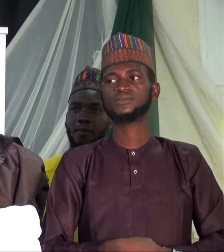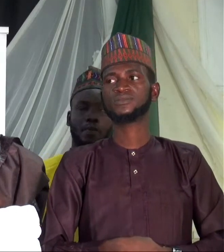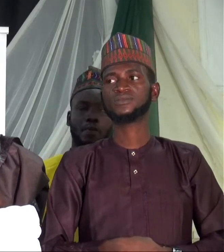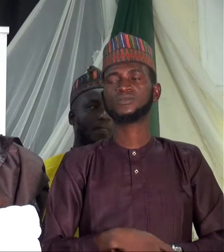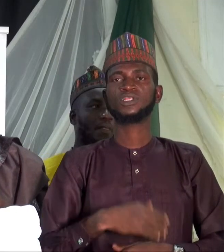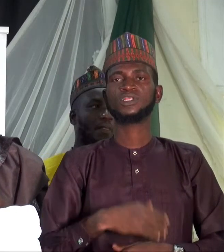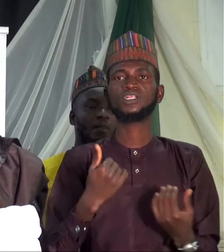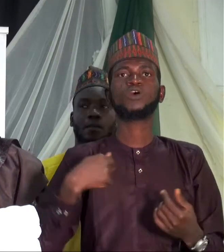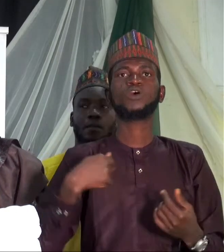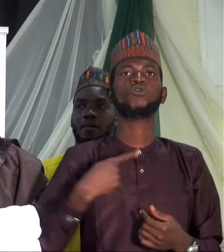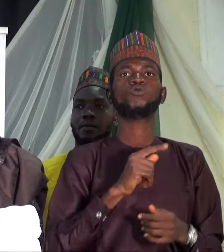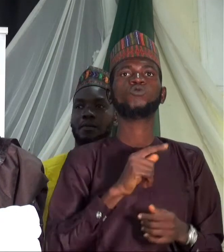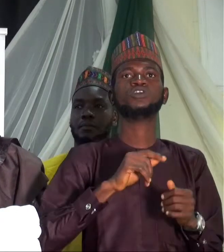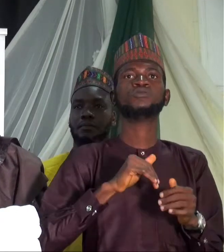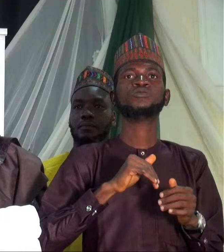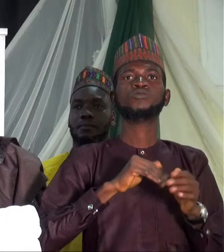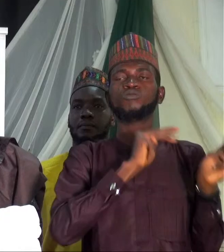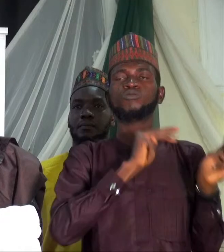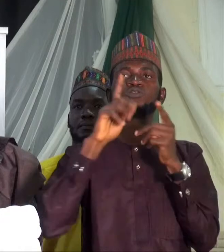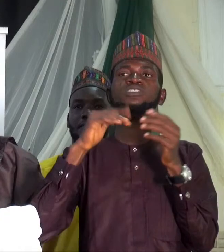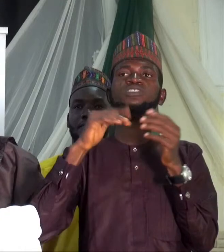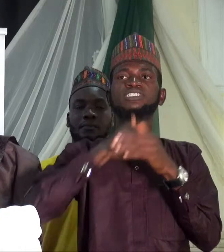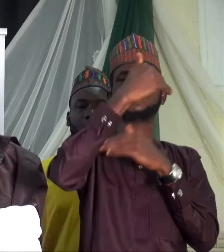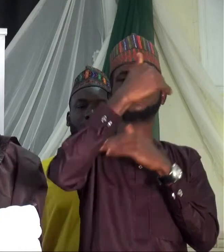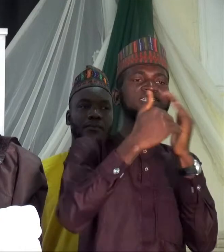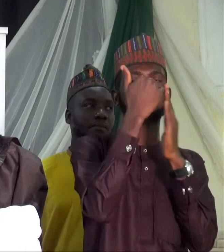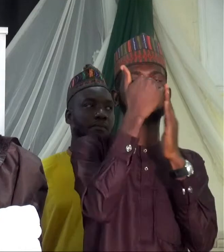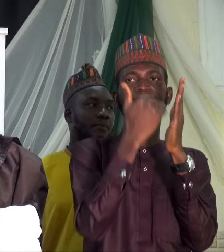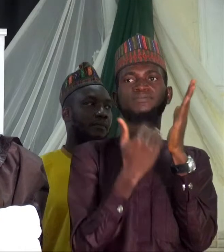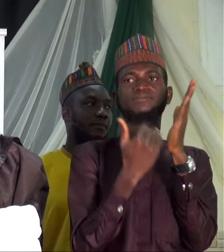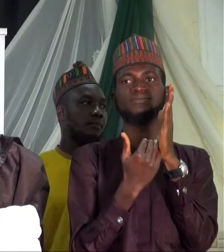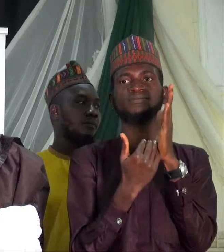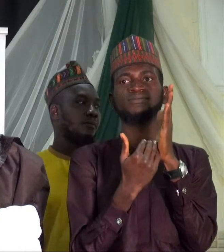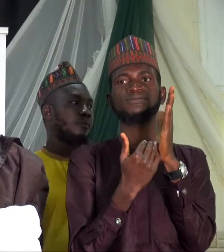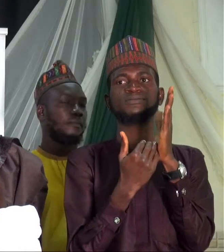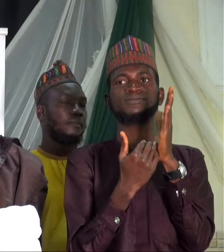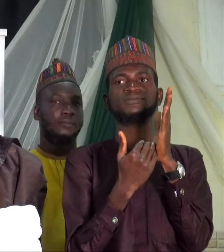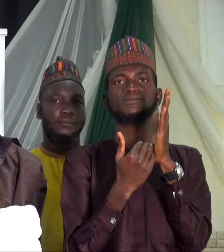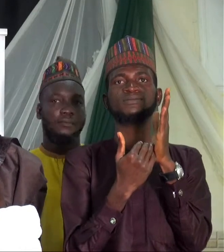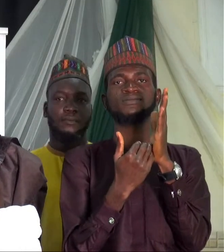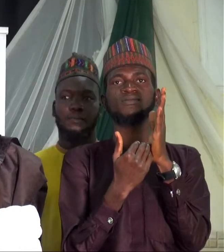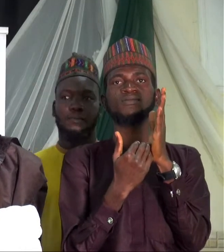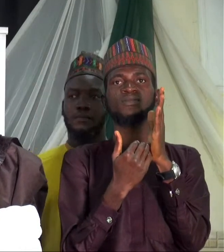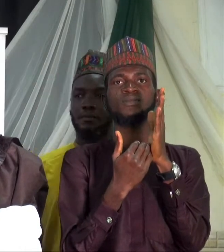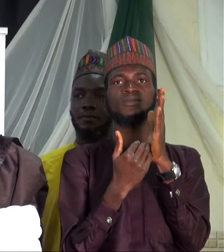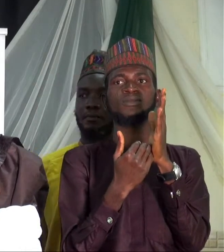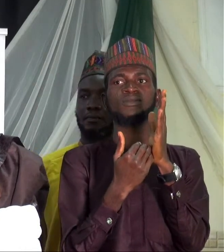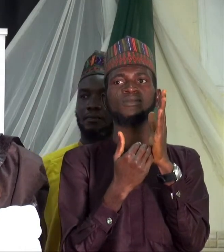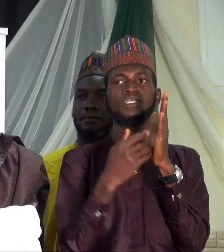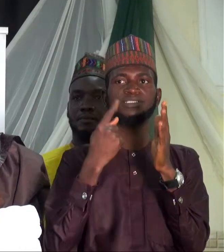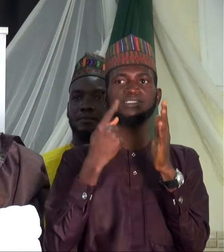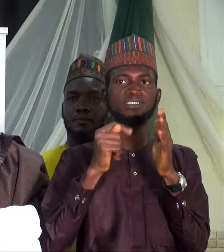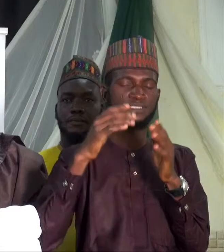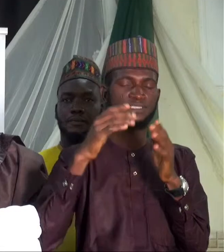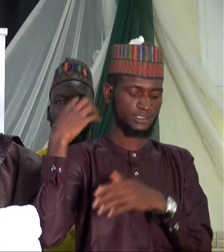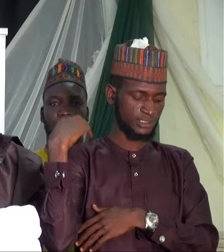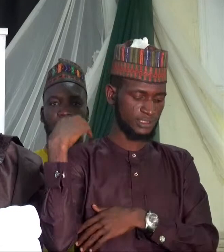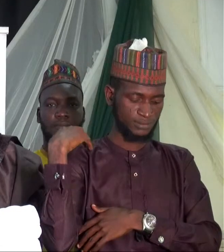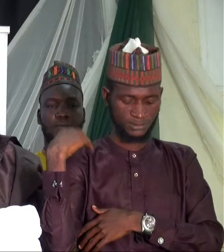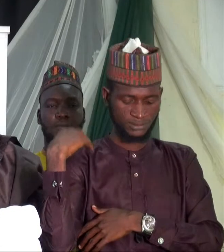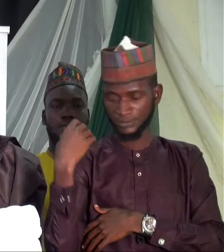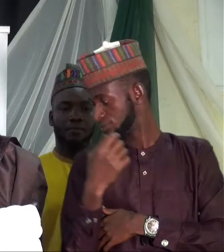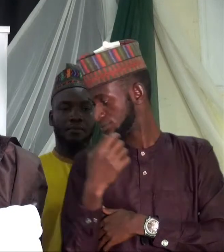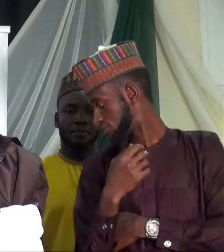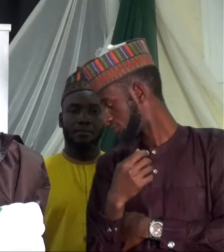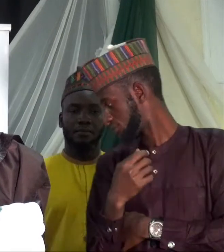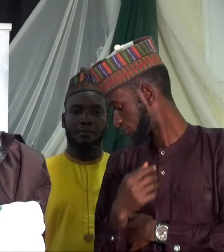to quickly introduce few people and take the chairman's opening remark. One of the people we are going to introduce